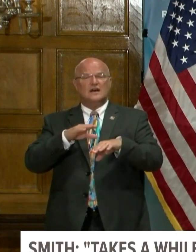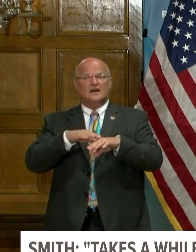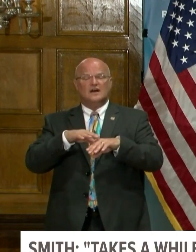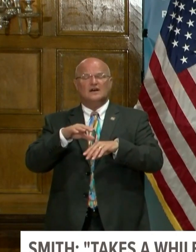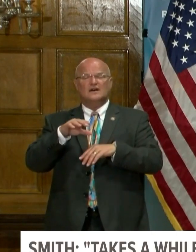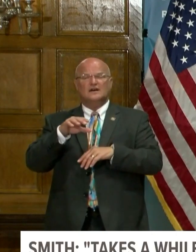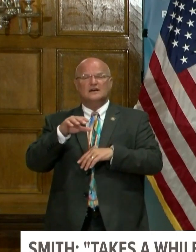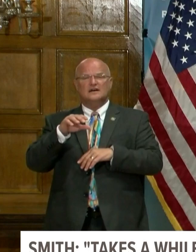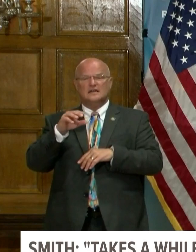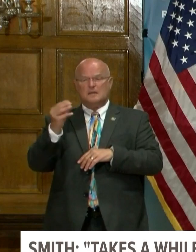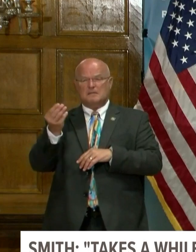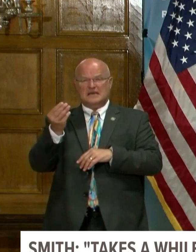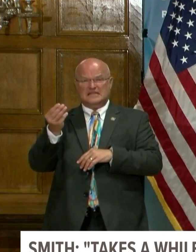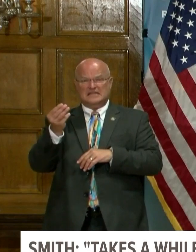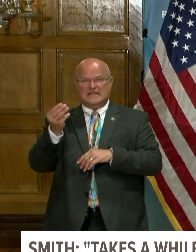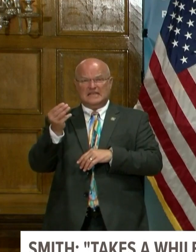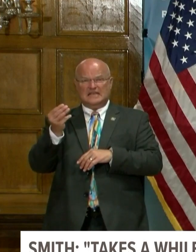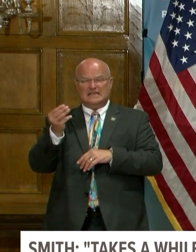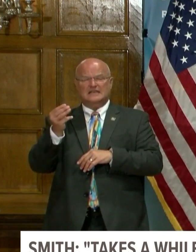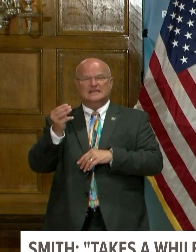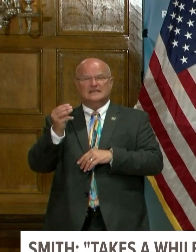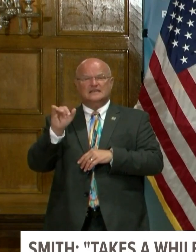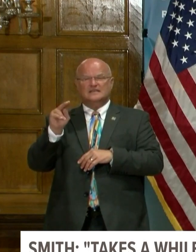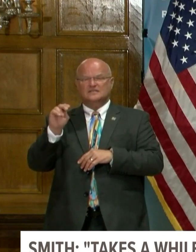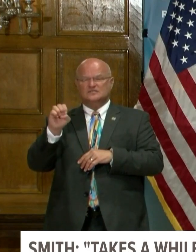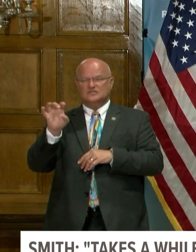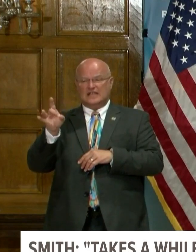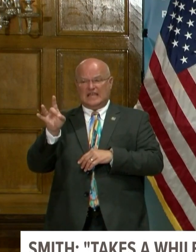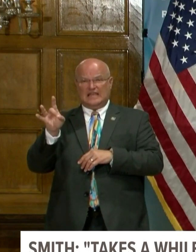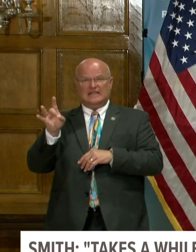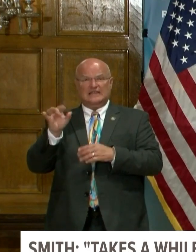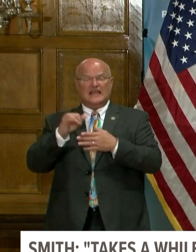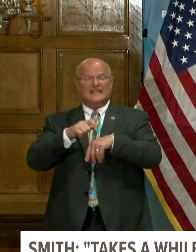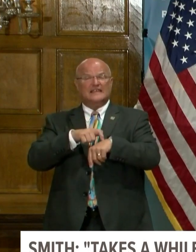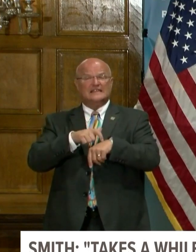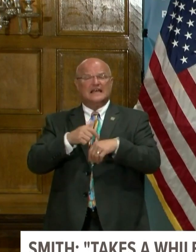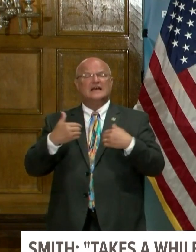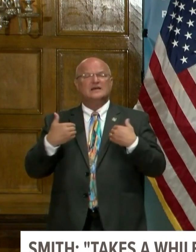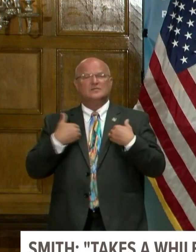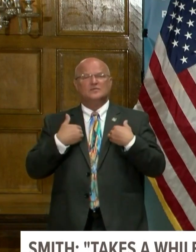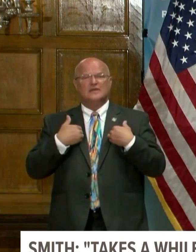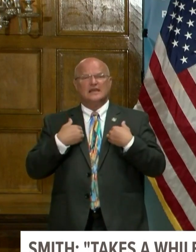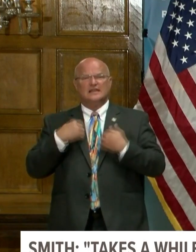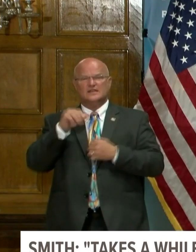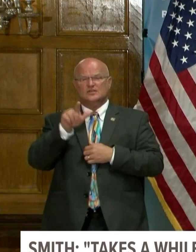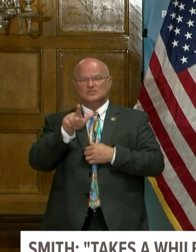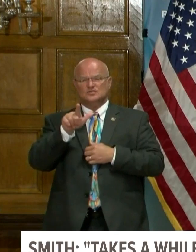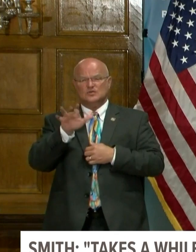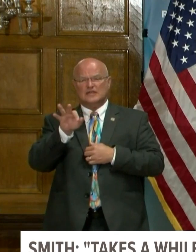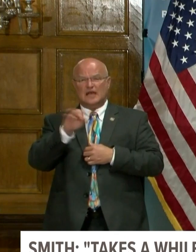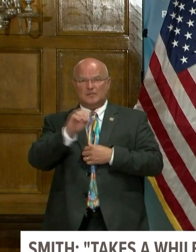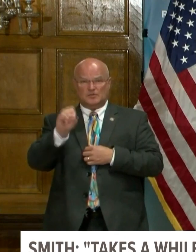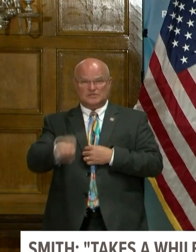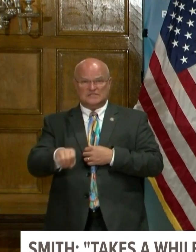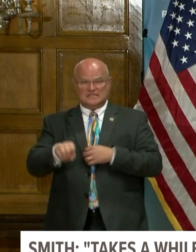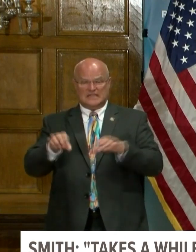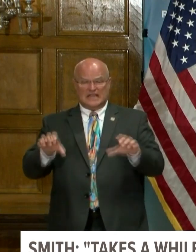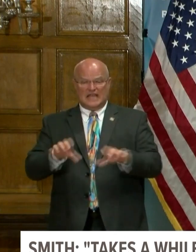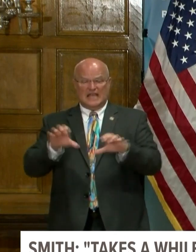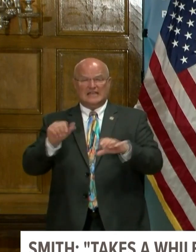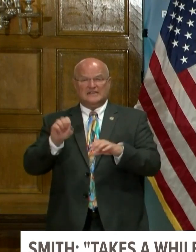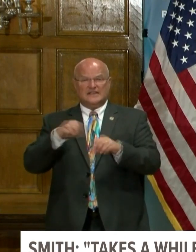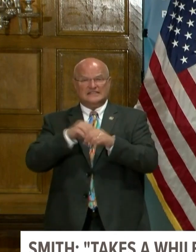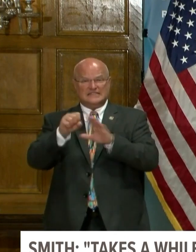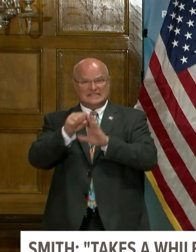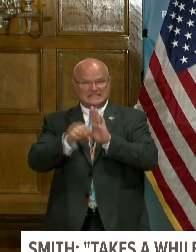the 8th, on Monday, and at that time we had 29% of our active cases